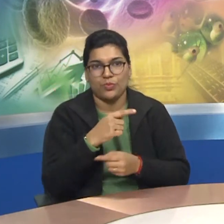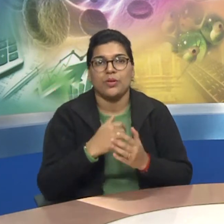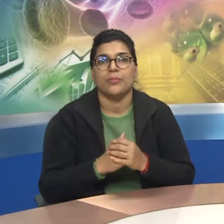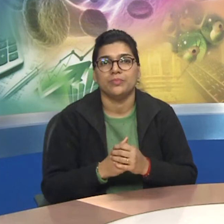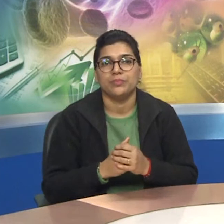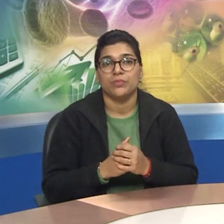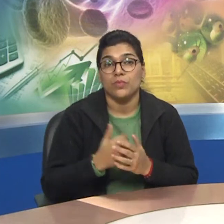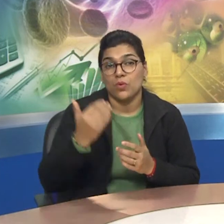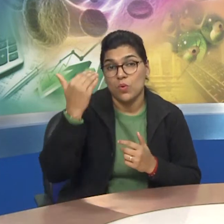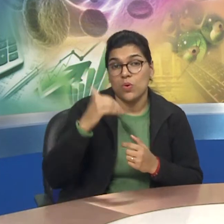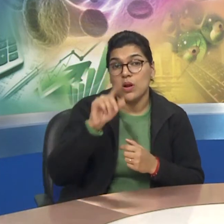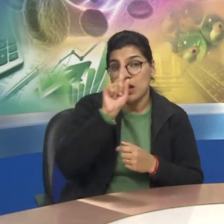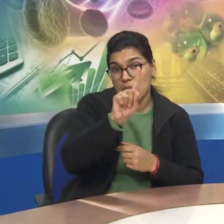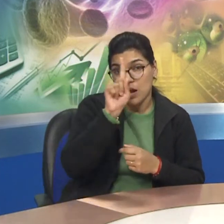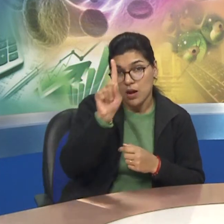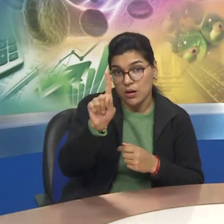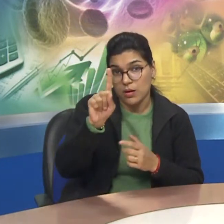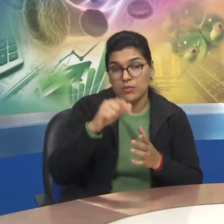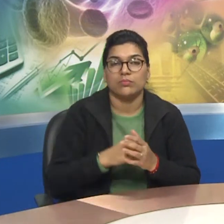It means something not understood.